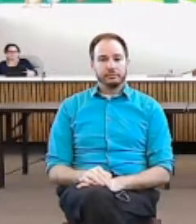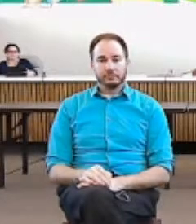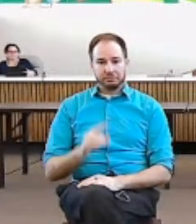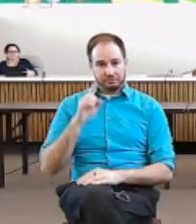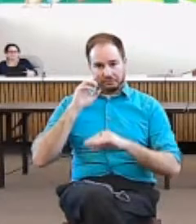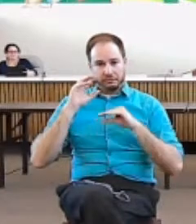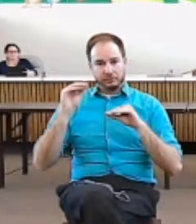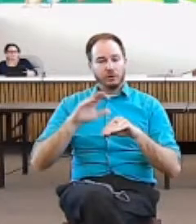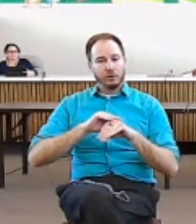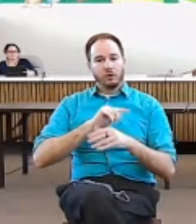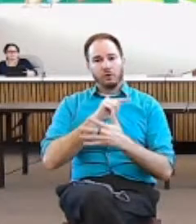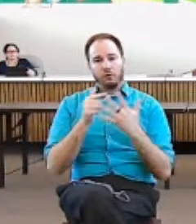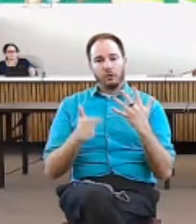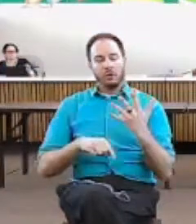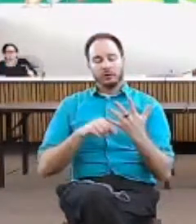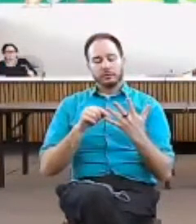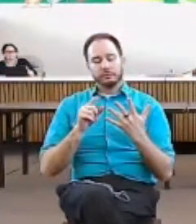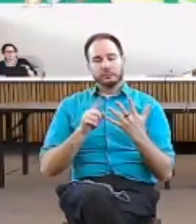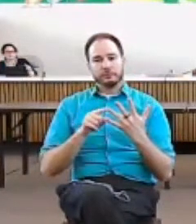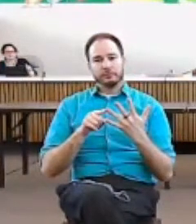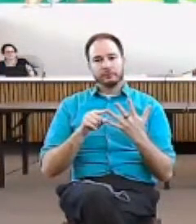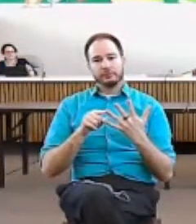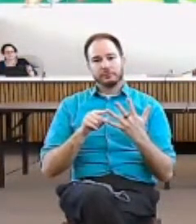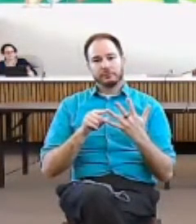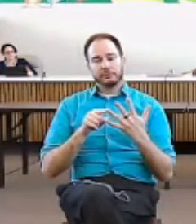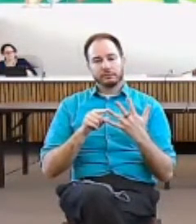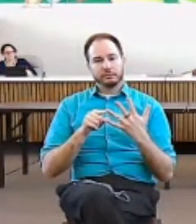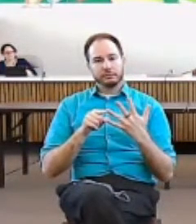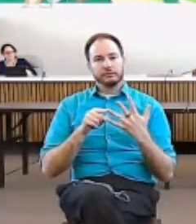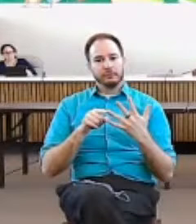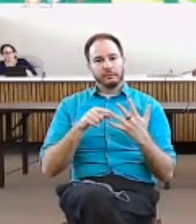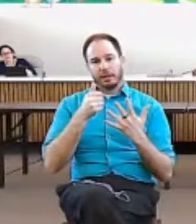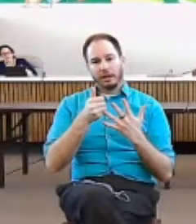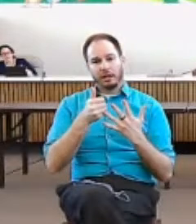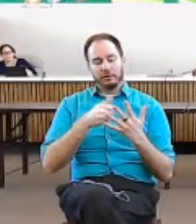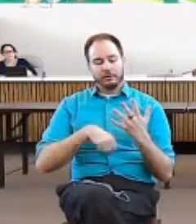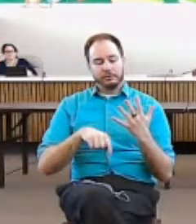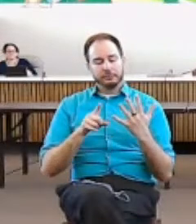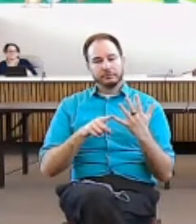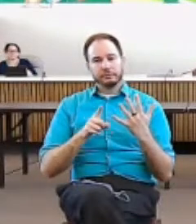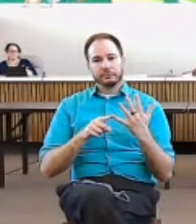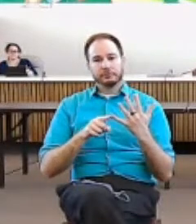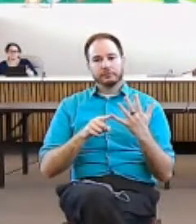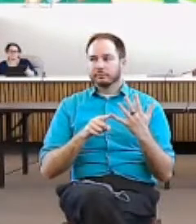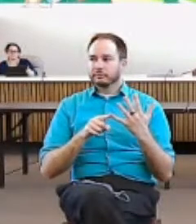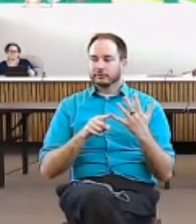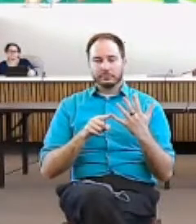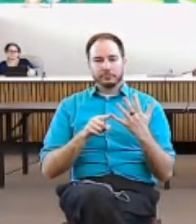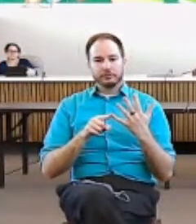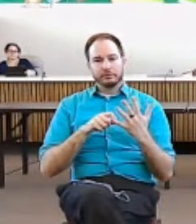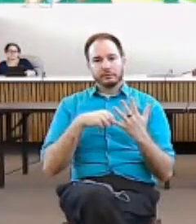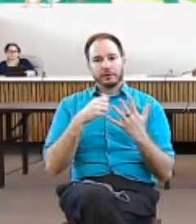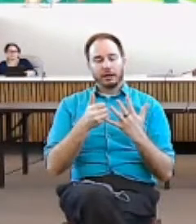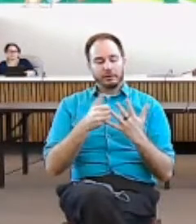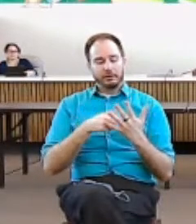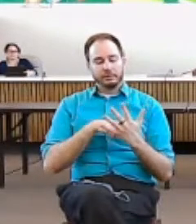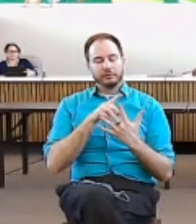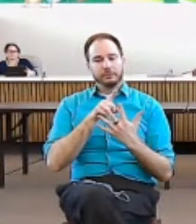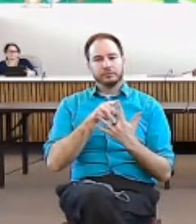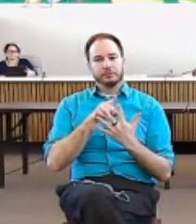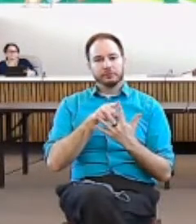Hearing none, please call the roll. Councilmember Safranek, Aye. Councilmember Bolsner,